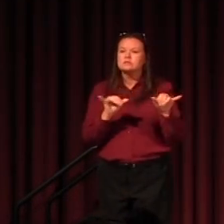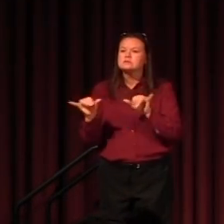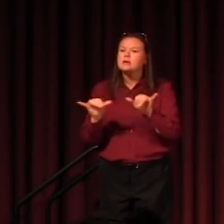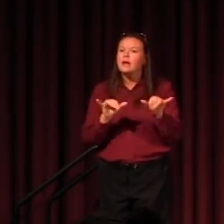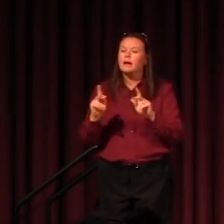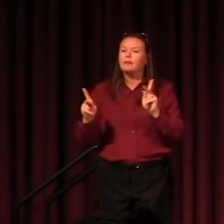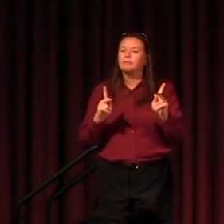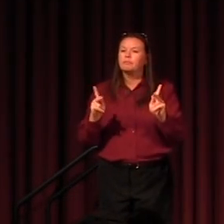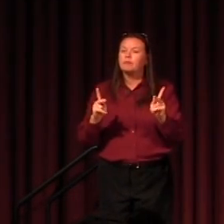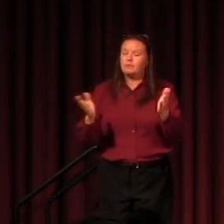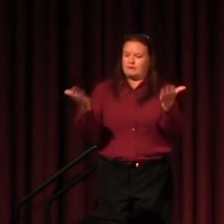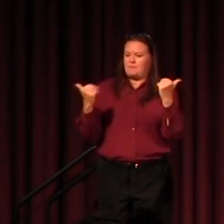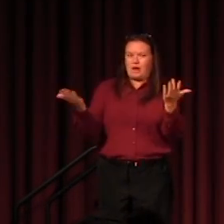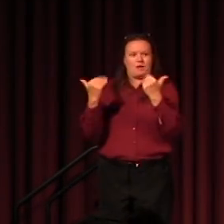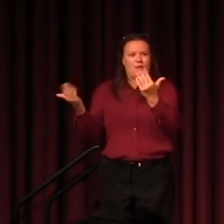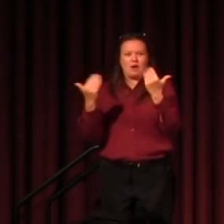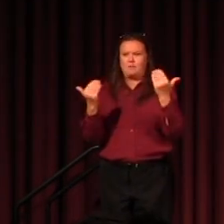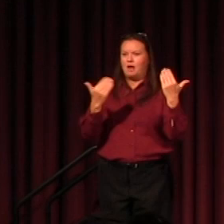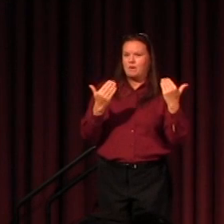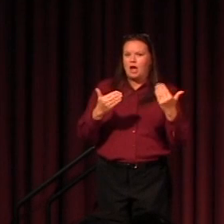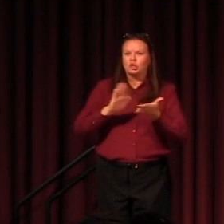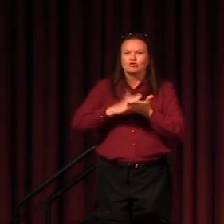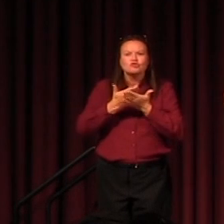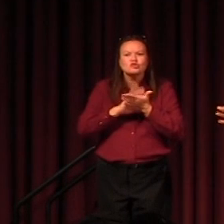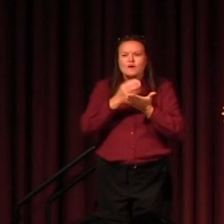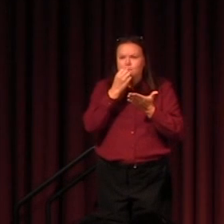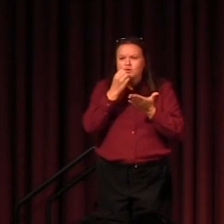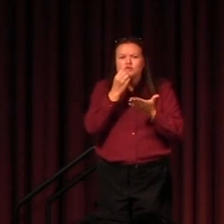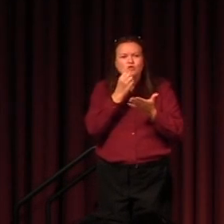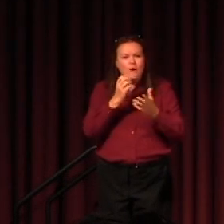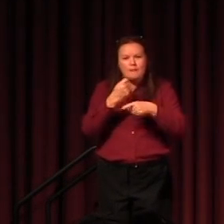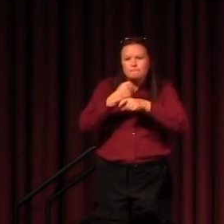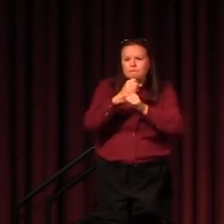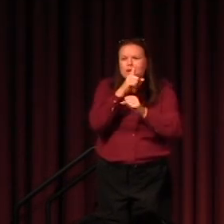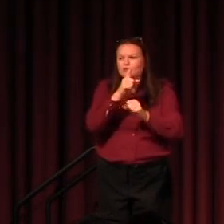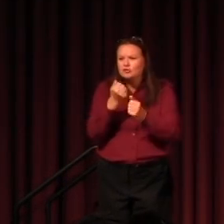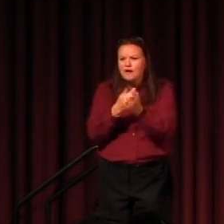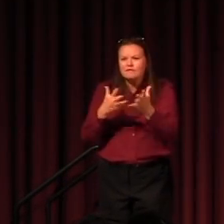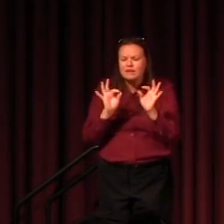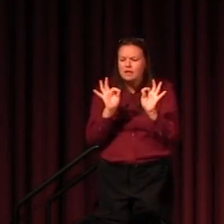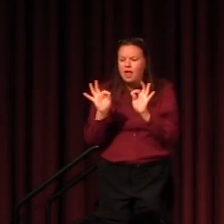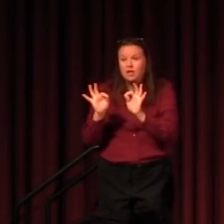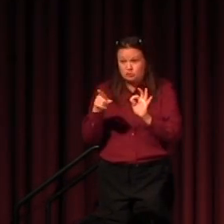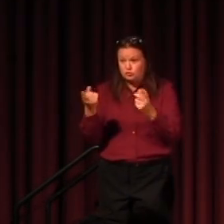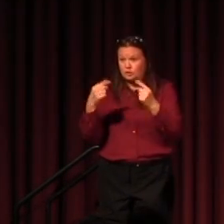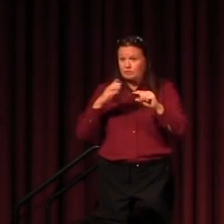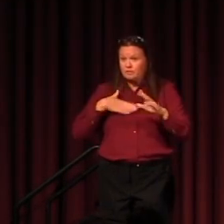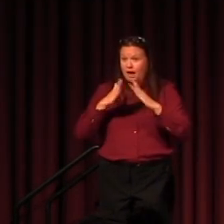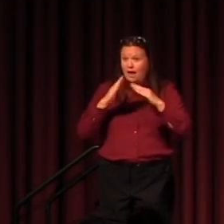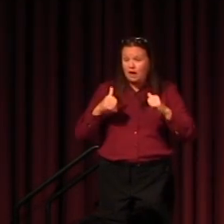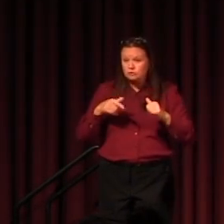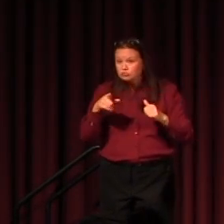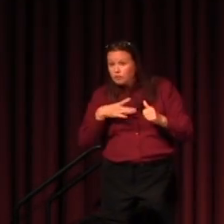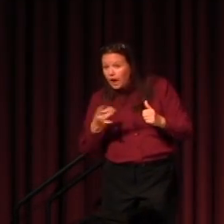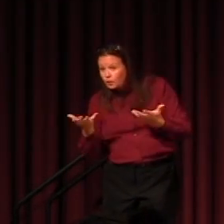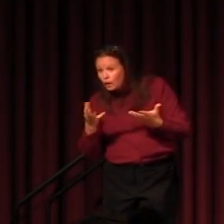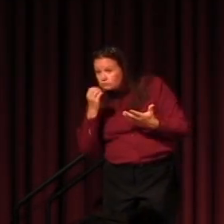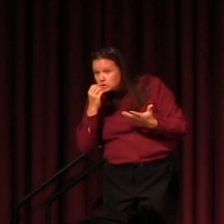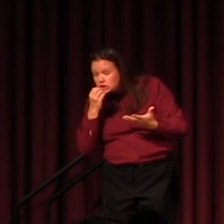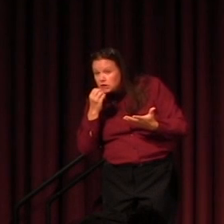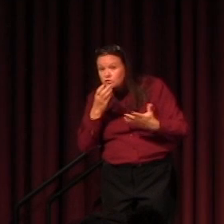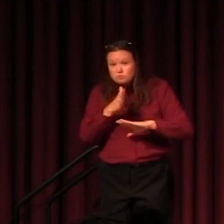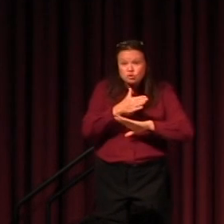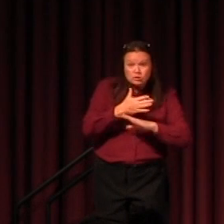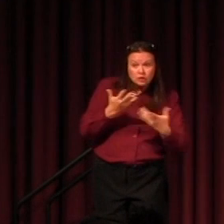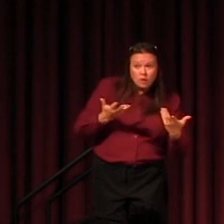And if you come to our house, like, we're gonna do everything we can to make sure that things are good for you. Make sure you got things that you can eat. Make sure you got music